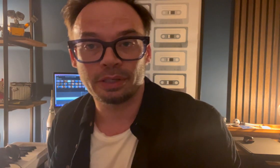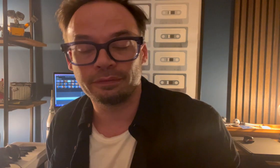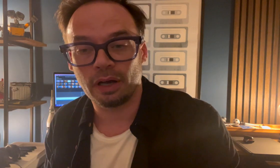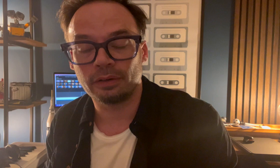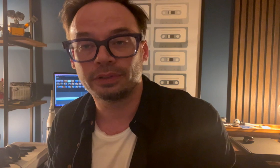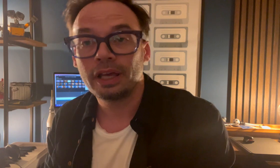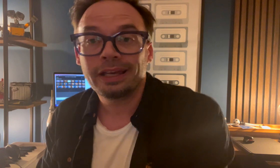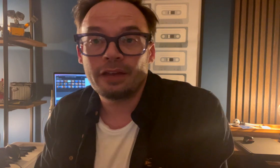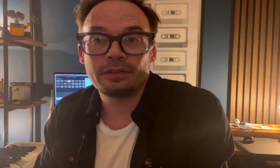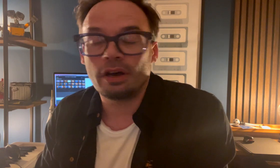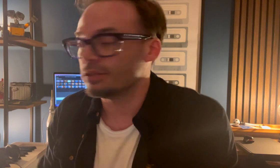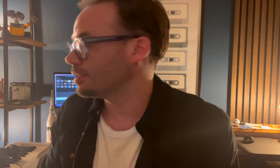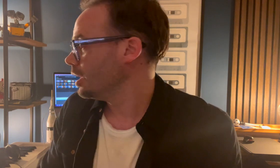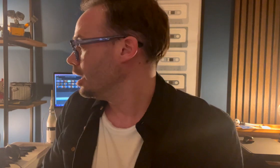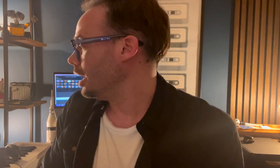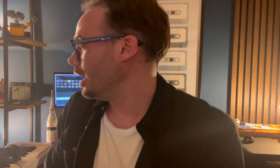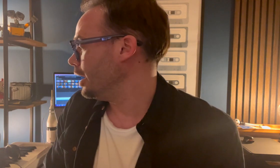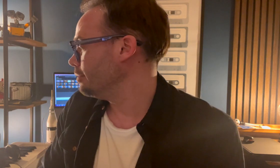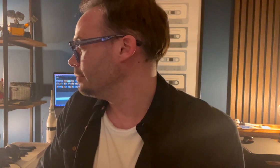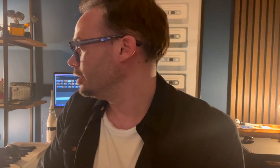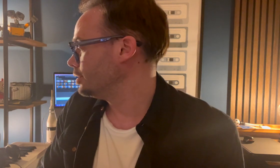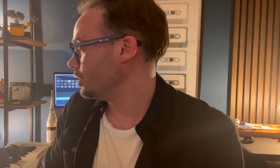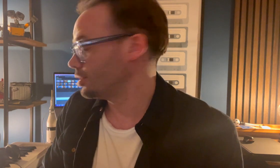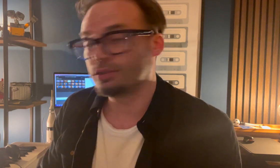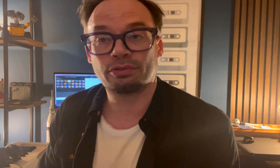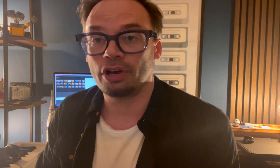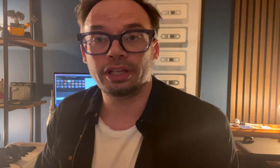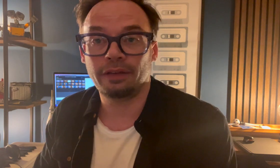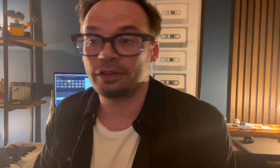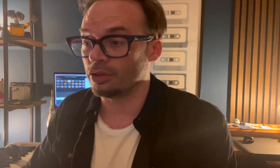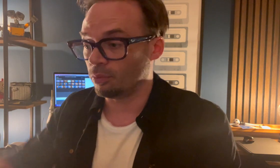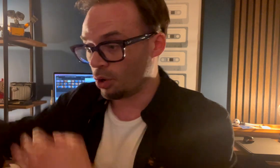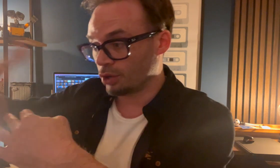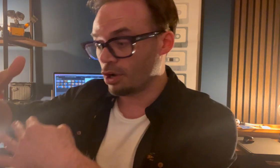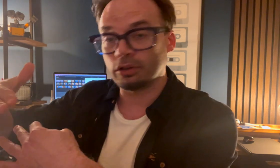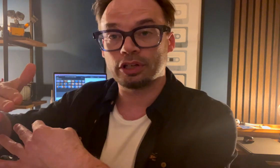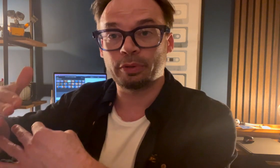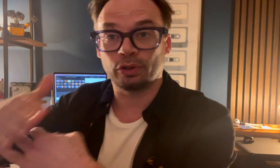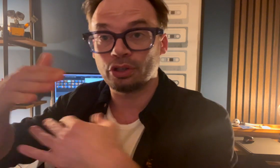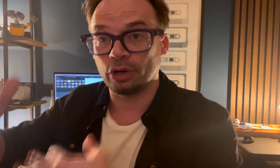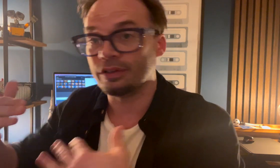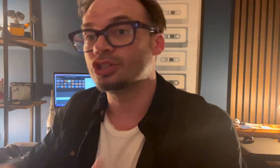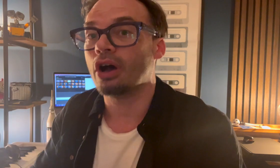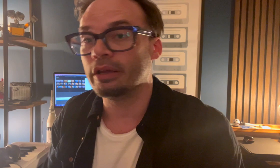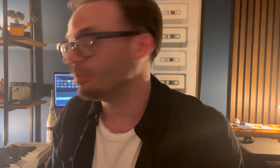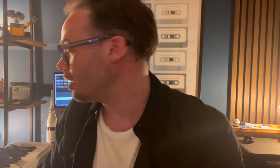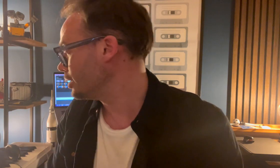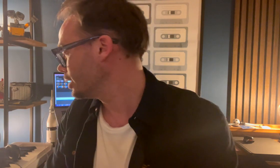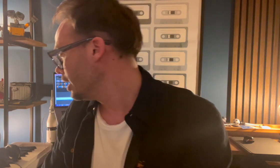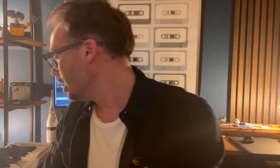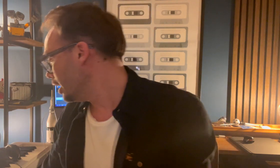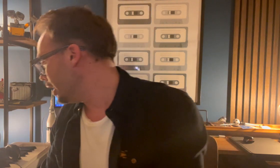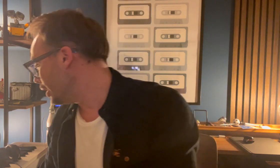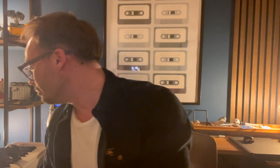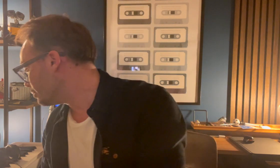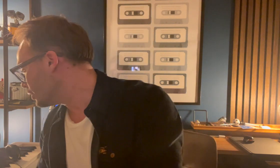involved If not Just try If you've got the one row glockenspiel Or even chime bars Or